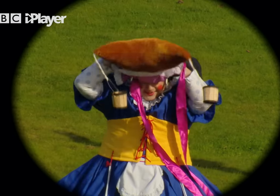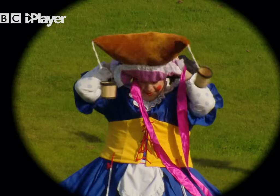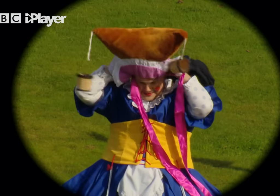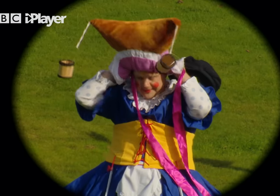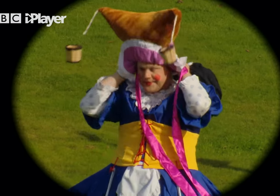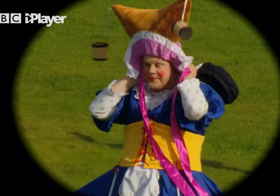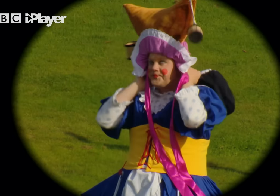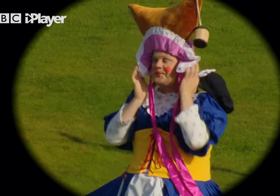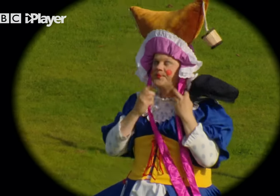good at fishing.